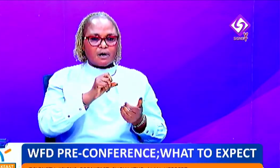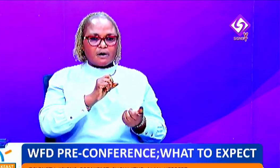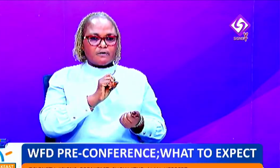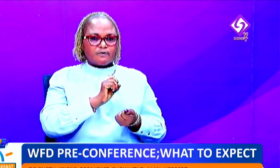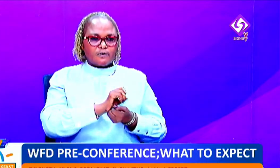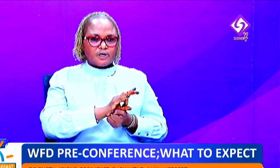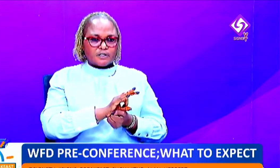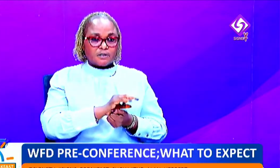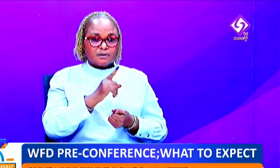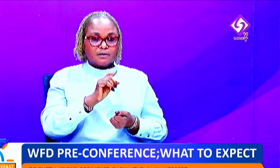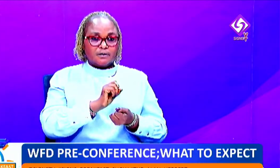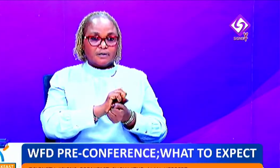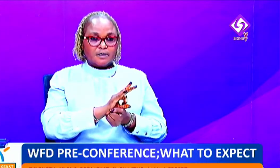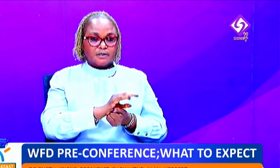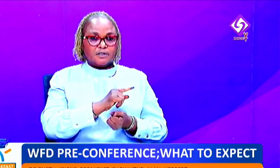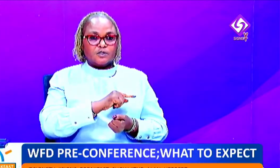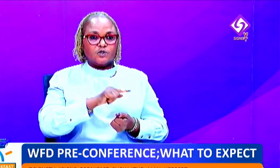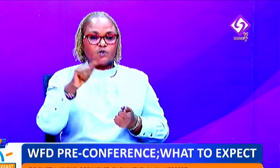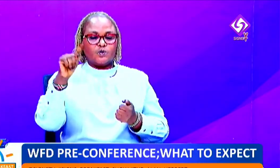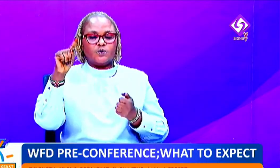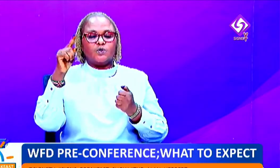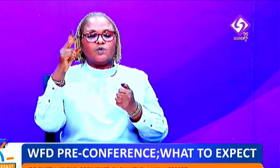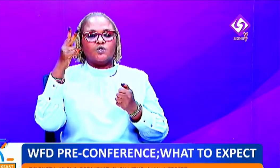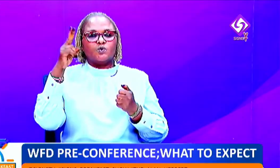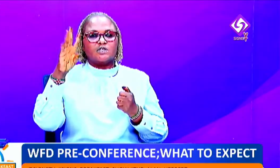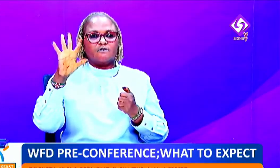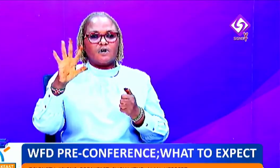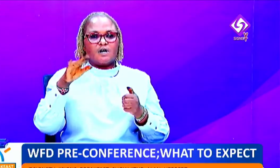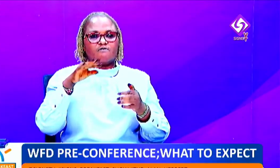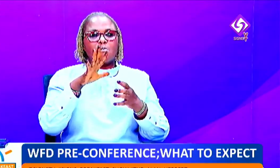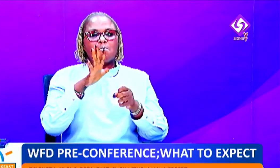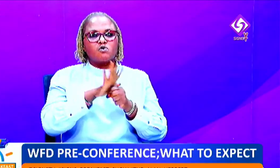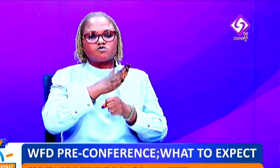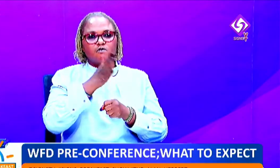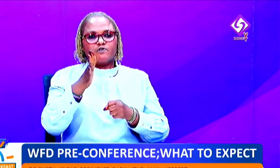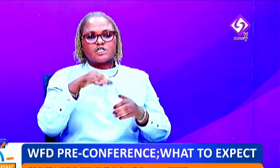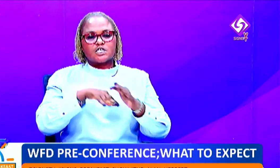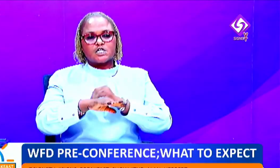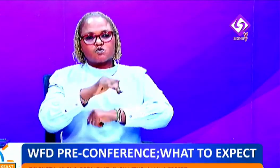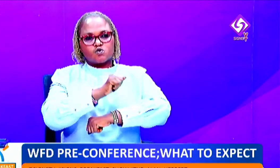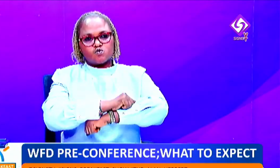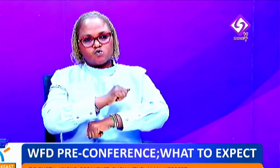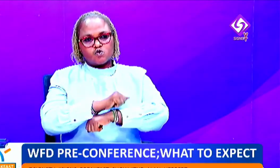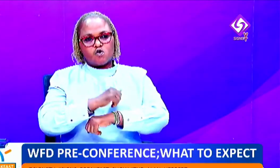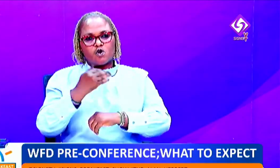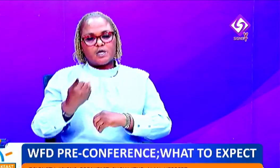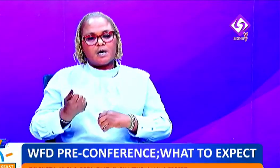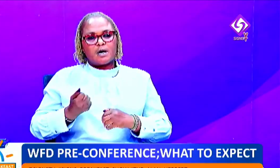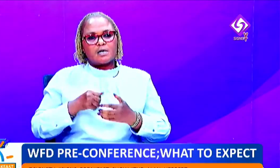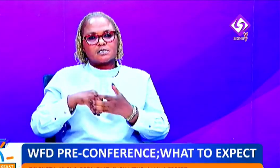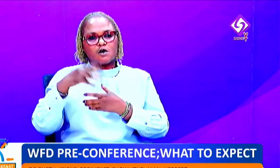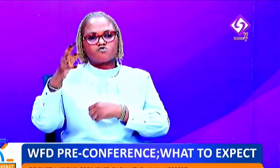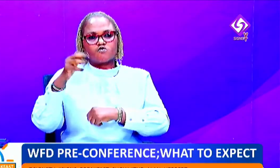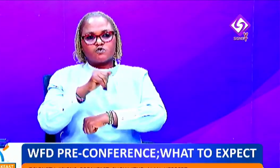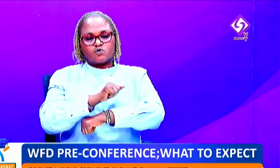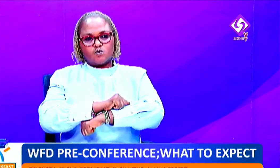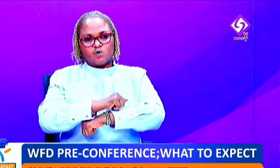gender-based violence are the issues that affect deaf women most. We work with adolescents and young people, that is between the ages of 13